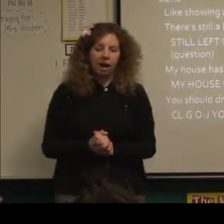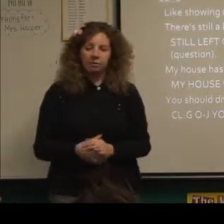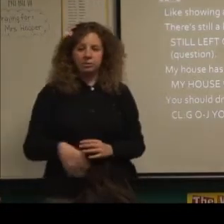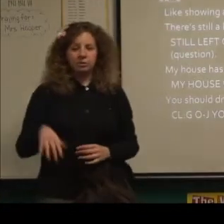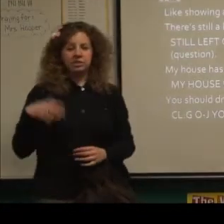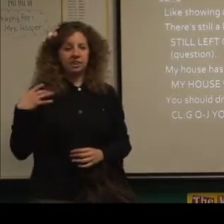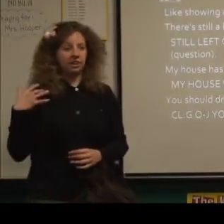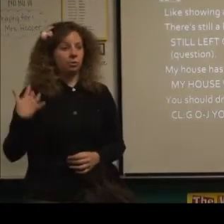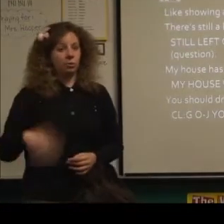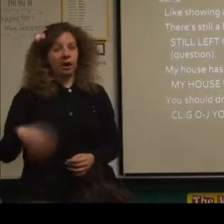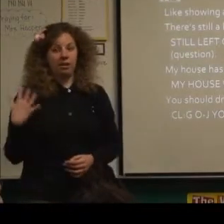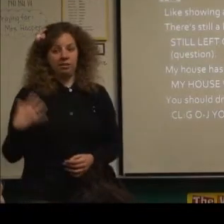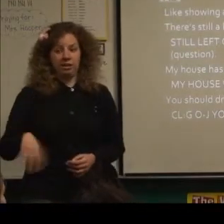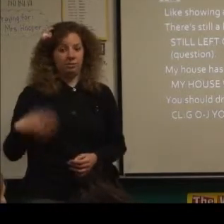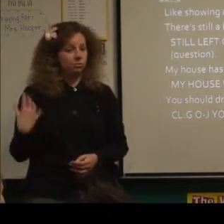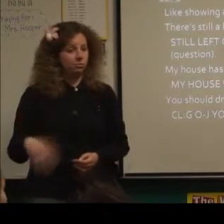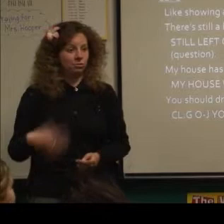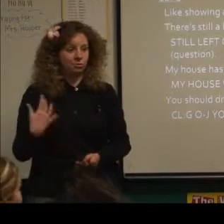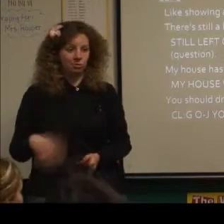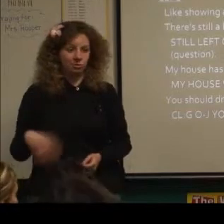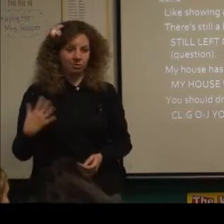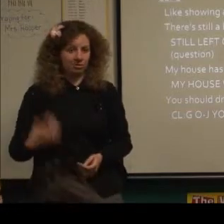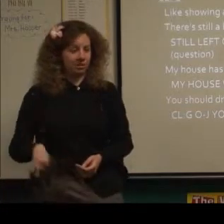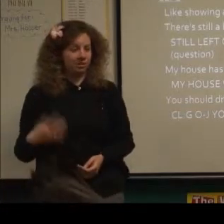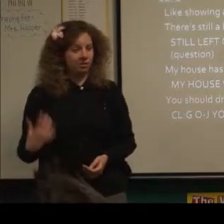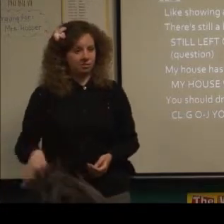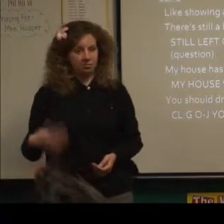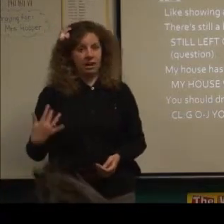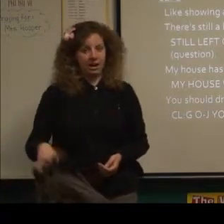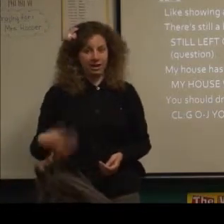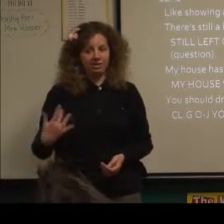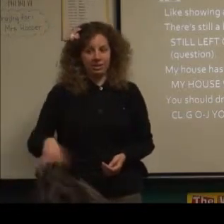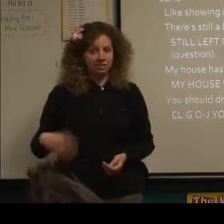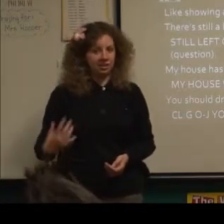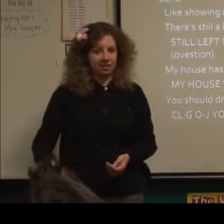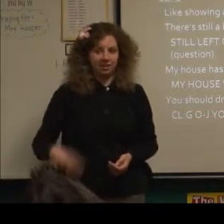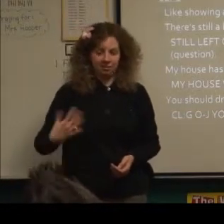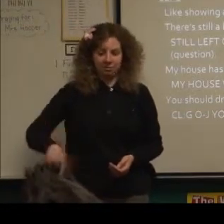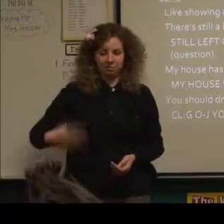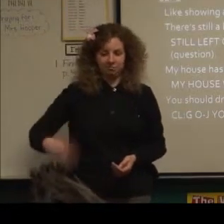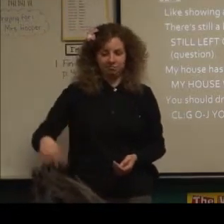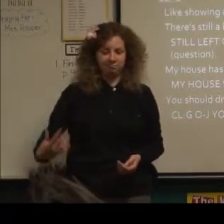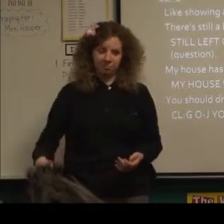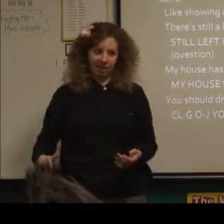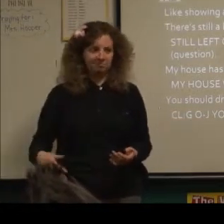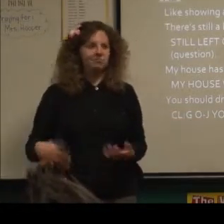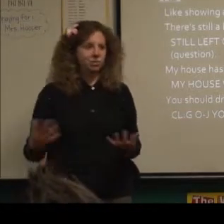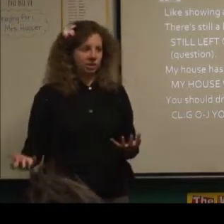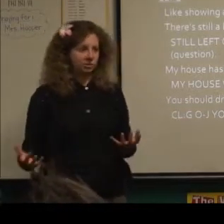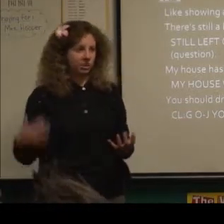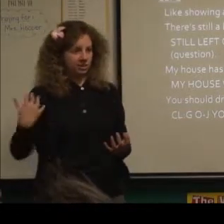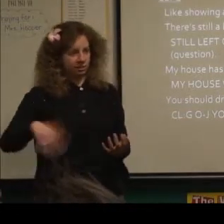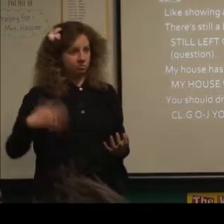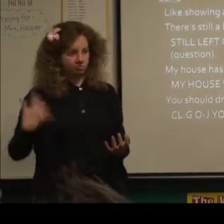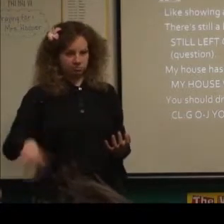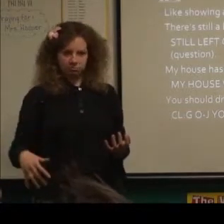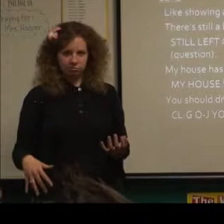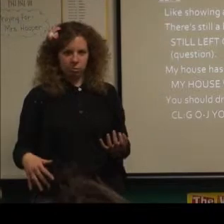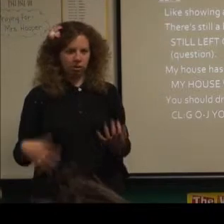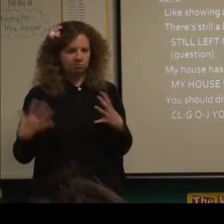I would do the sign like, wow, like, whoo. Wow, that's a lot. Like, whoo. Okay? So that's what that sign more